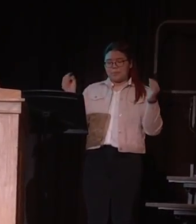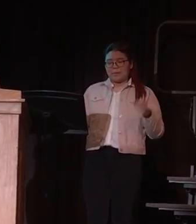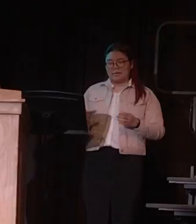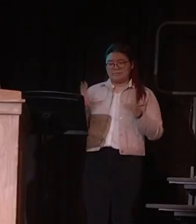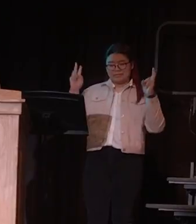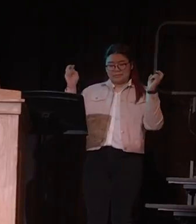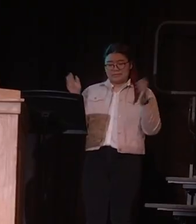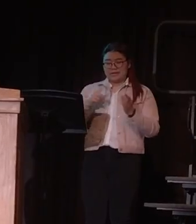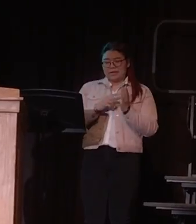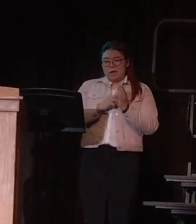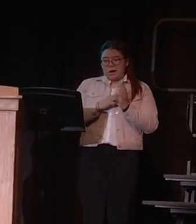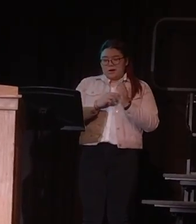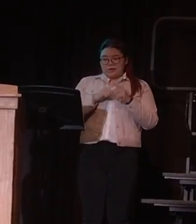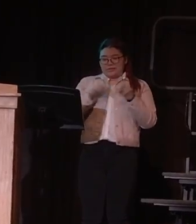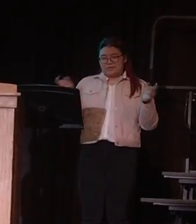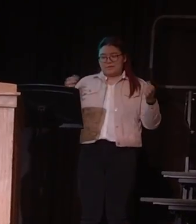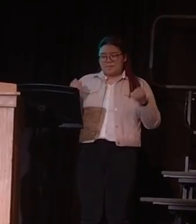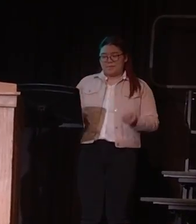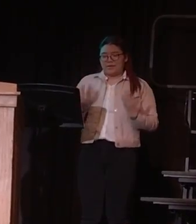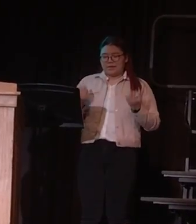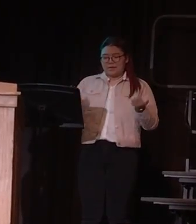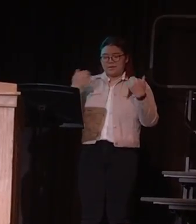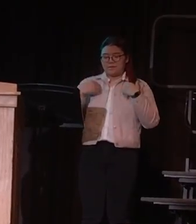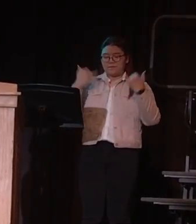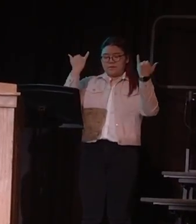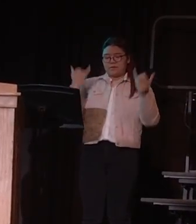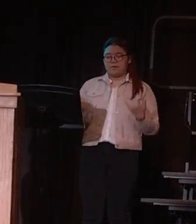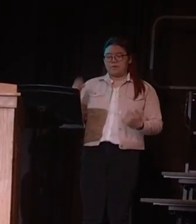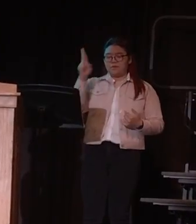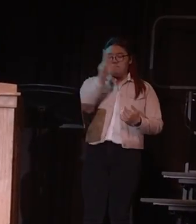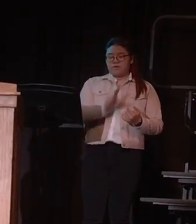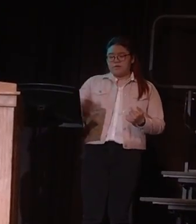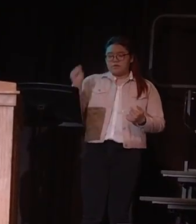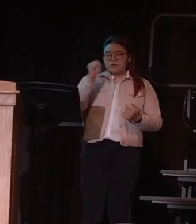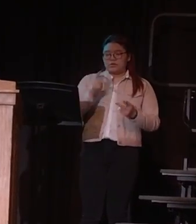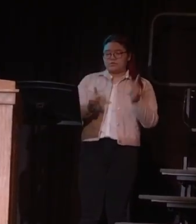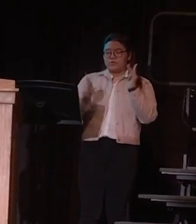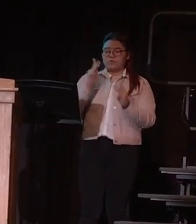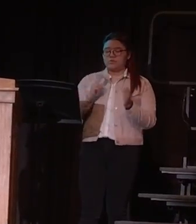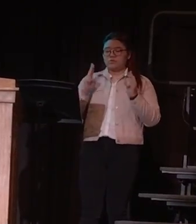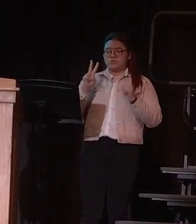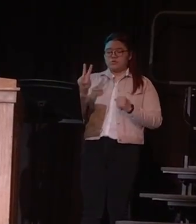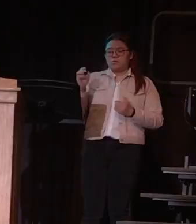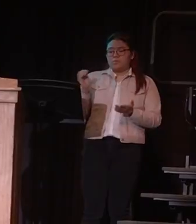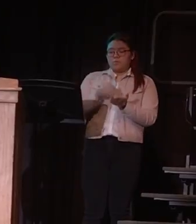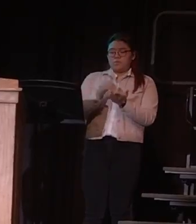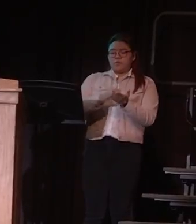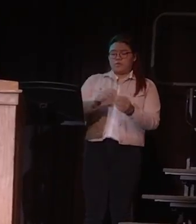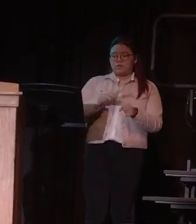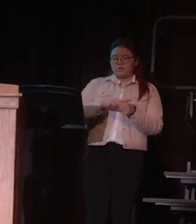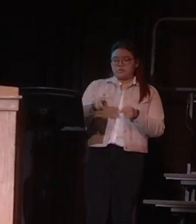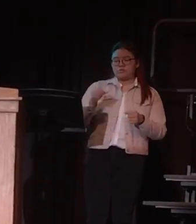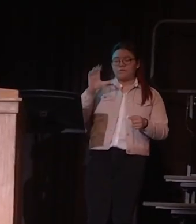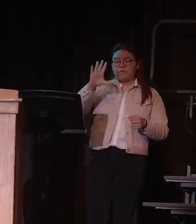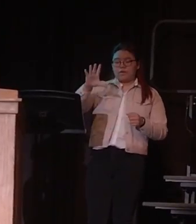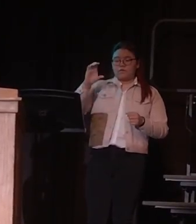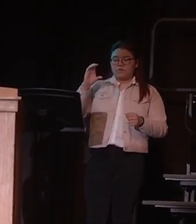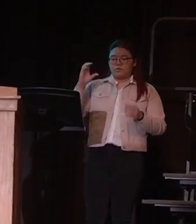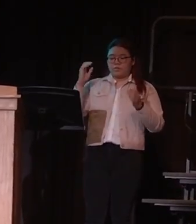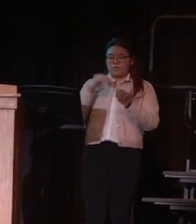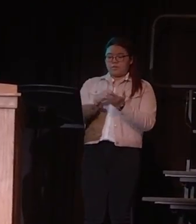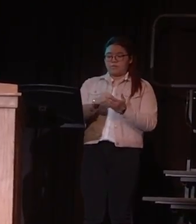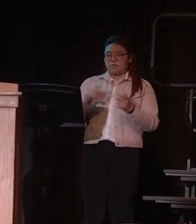American Sign Language is a beautiful language which originally stems from French Sign Language, Martha's Vineyard Home Sign, and